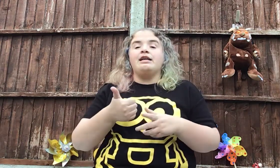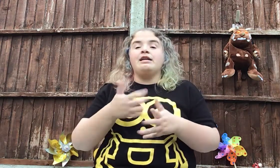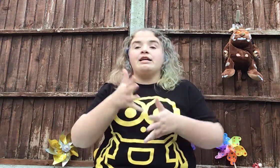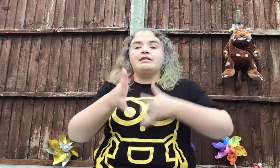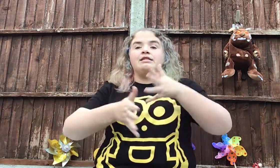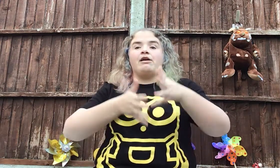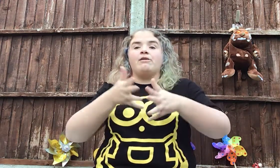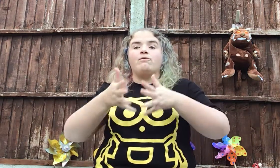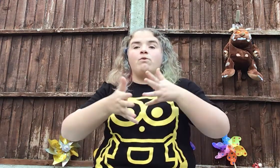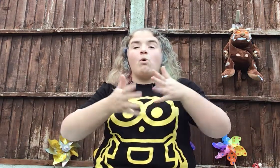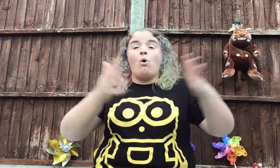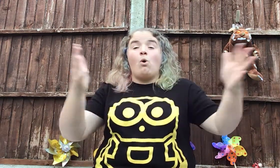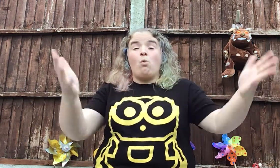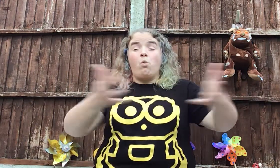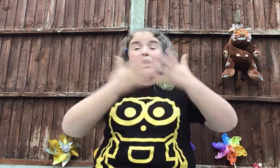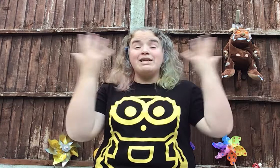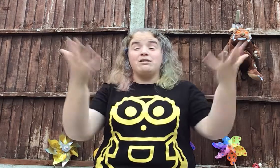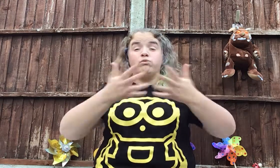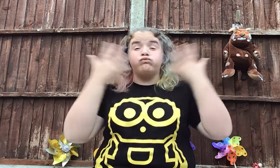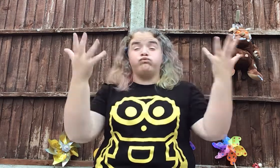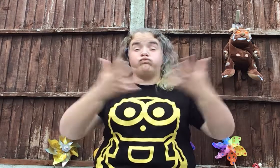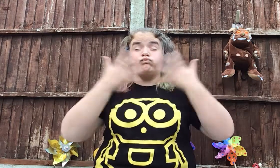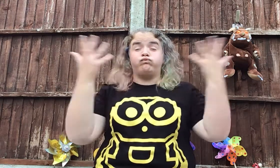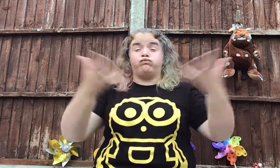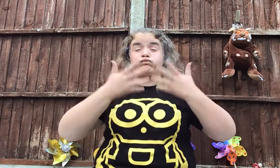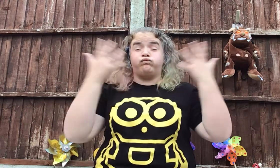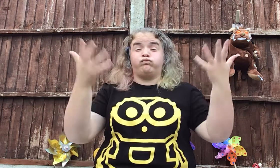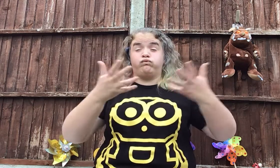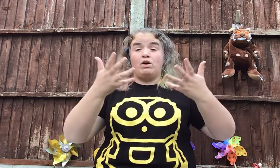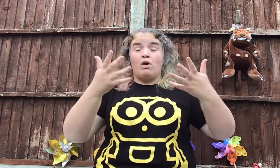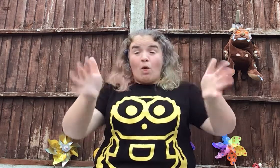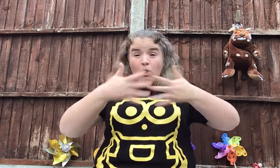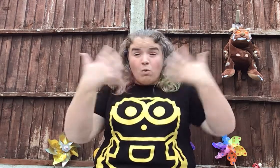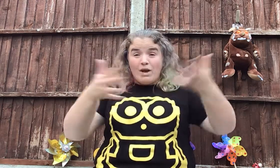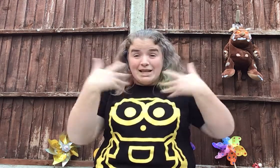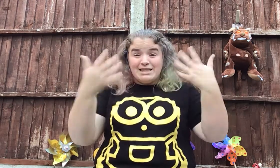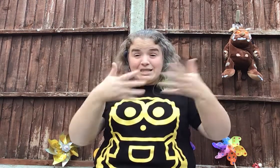is sign for wind. The wind.